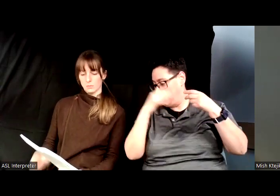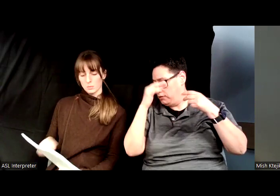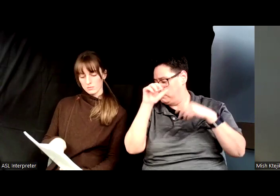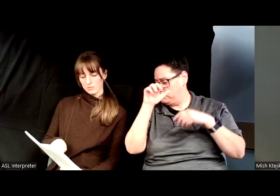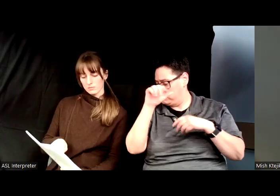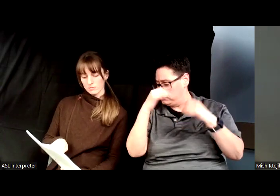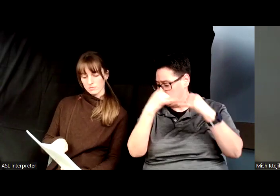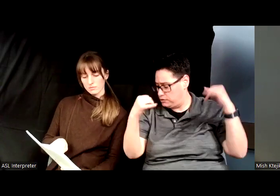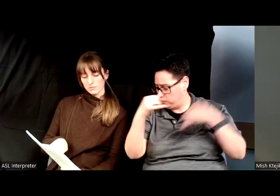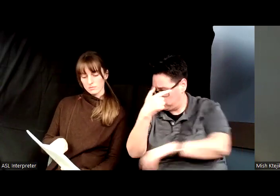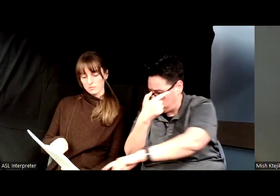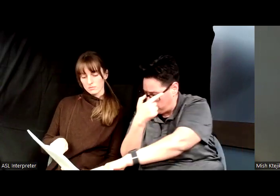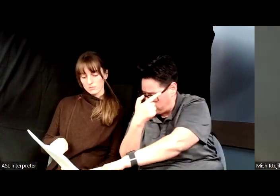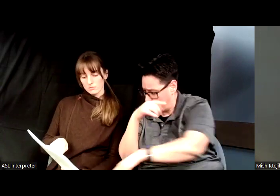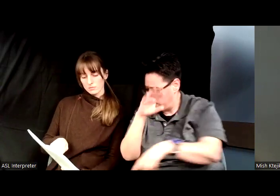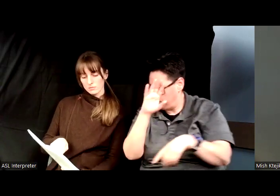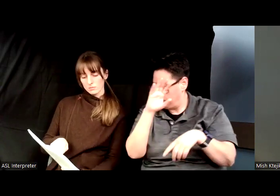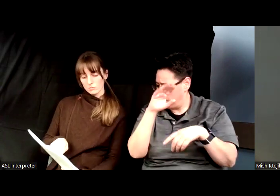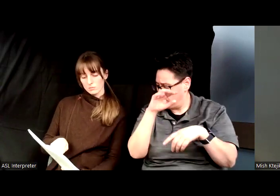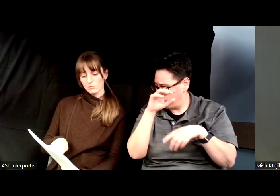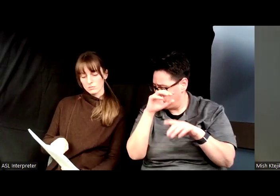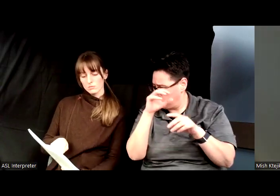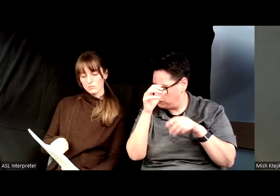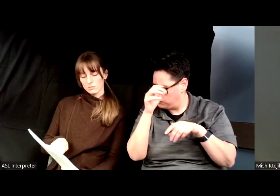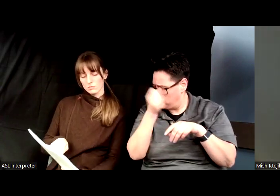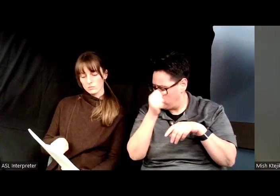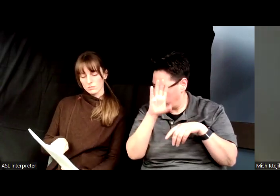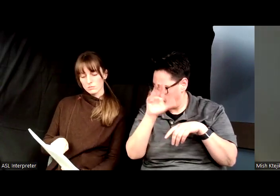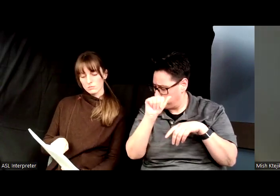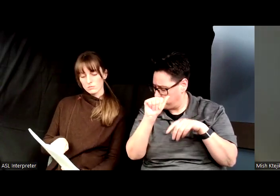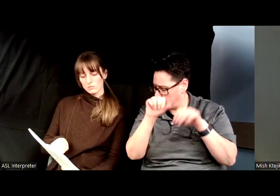And then line 21.